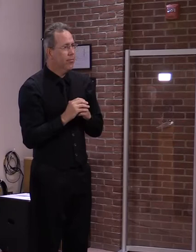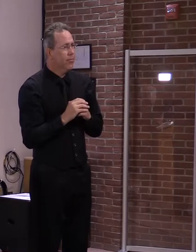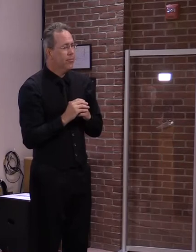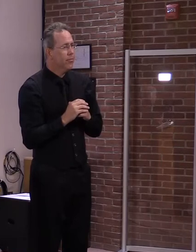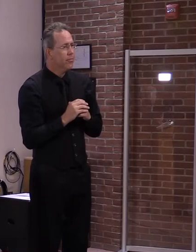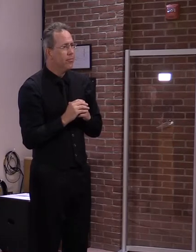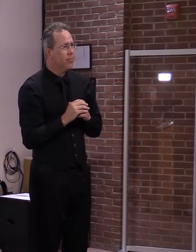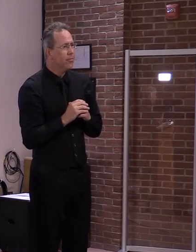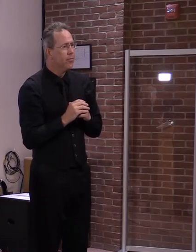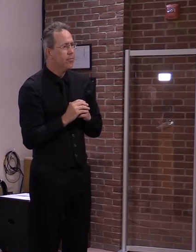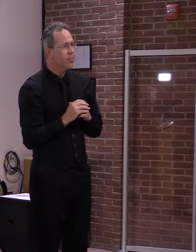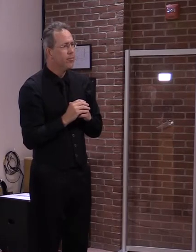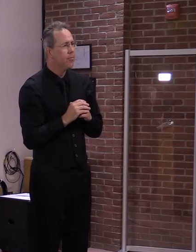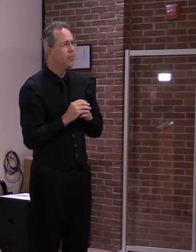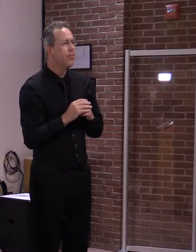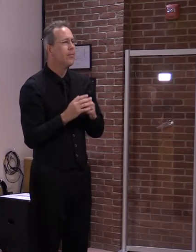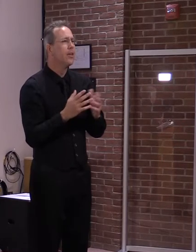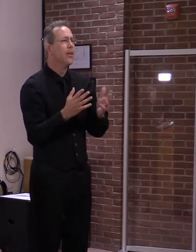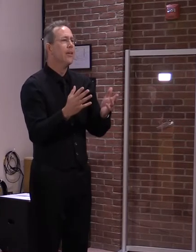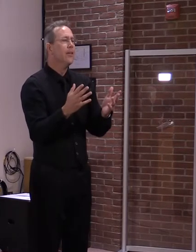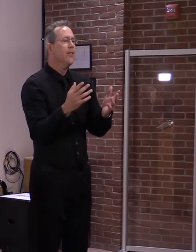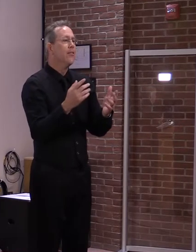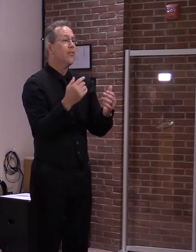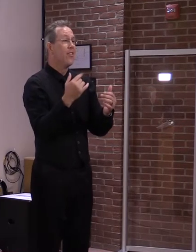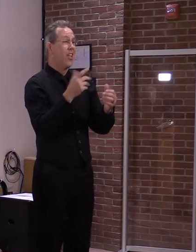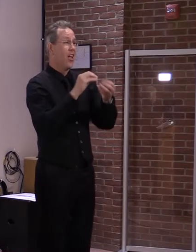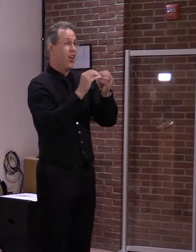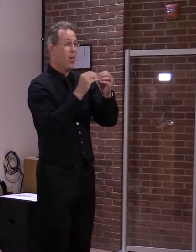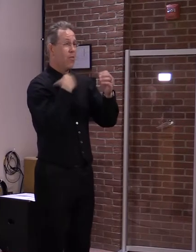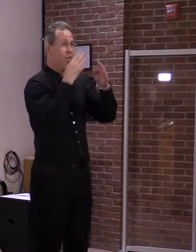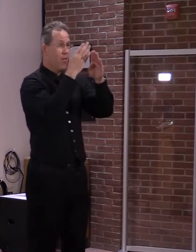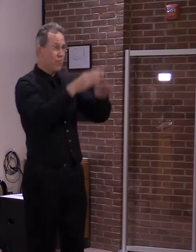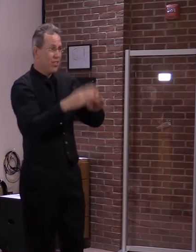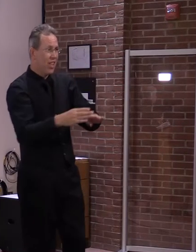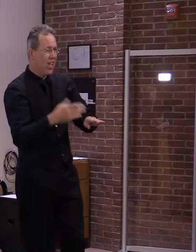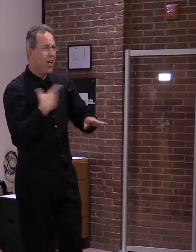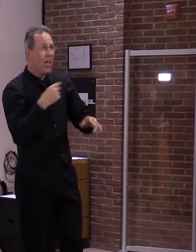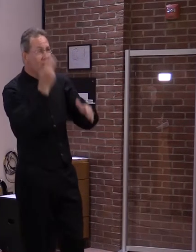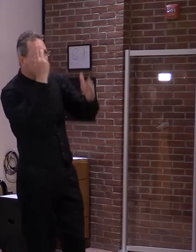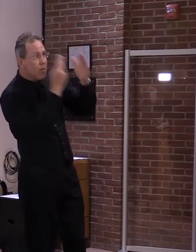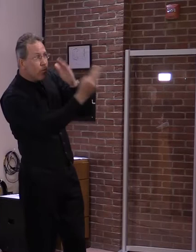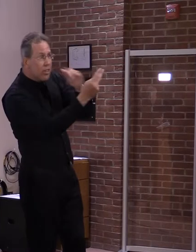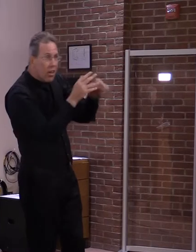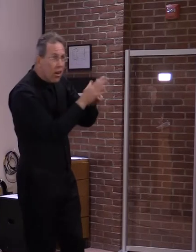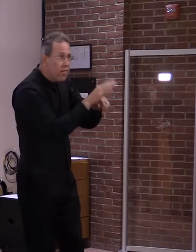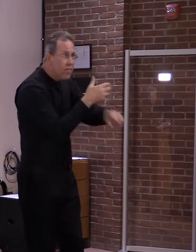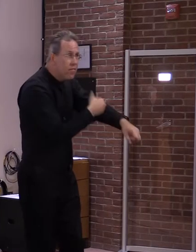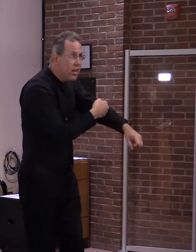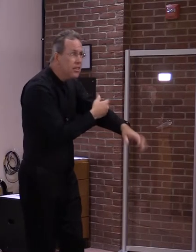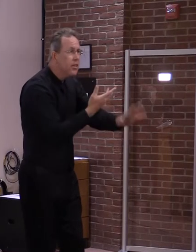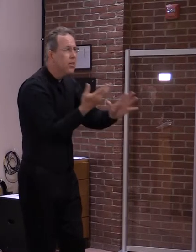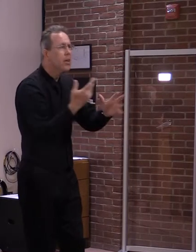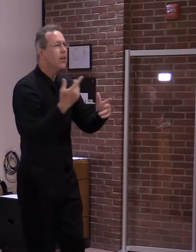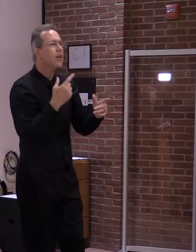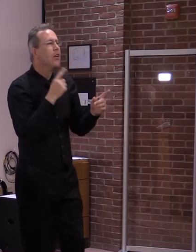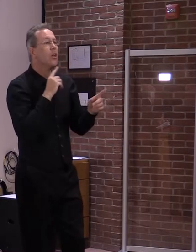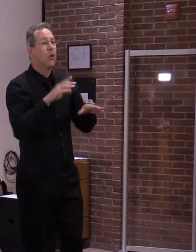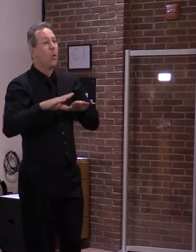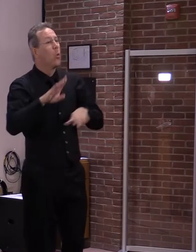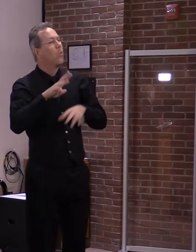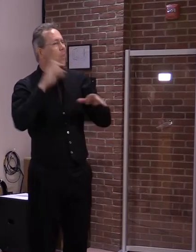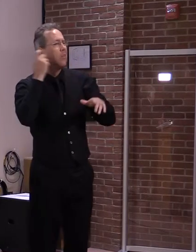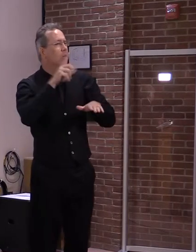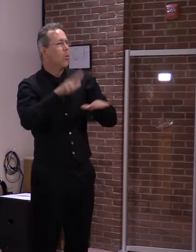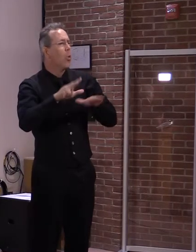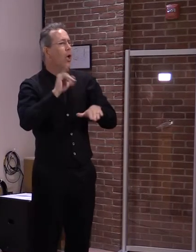is happening with walk-ins now. We're seeing more and more walk-ins as we move forward. So you'll see that, I think over